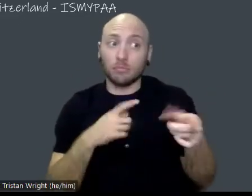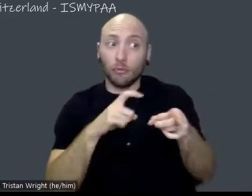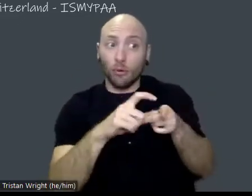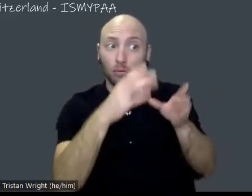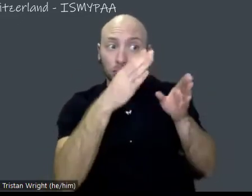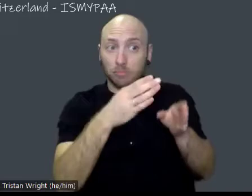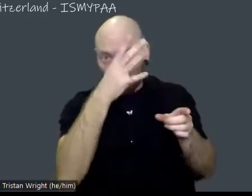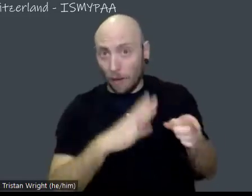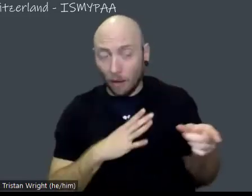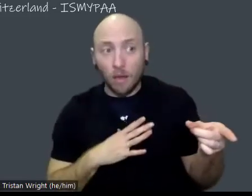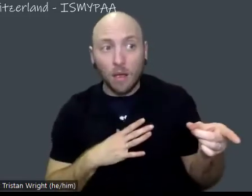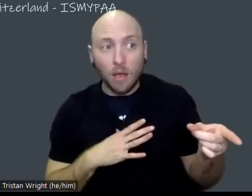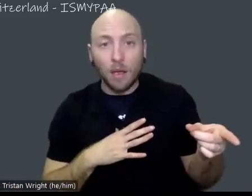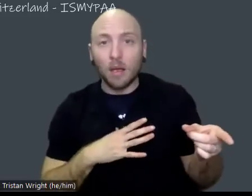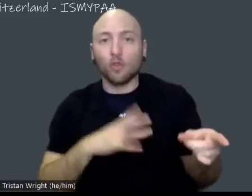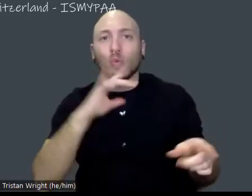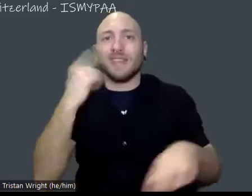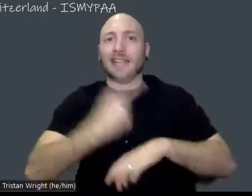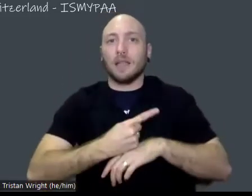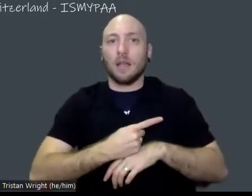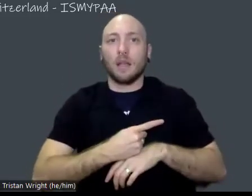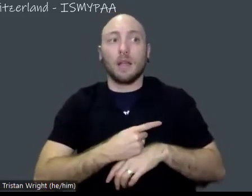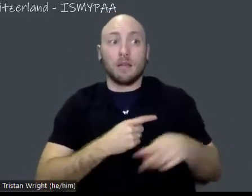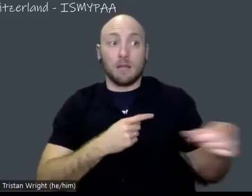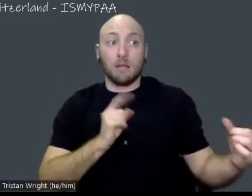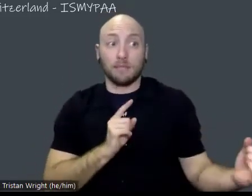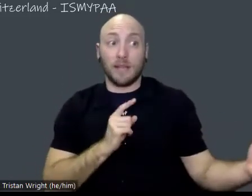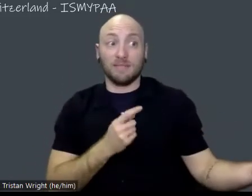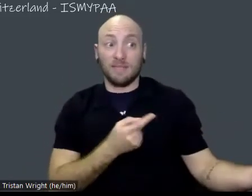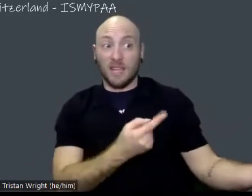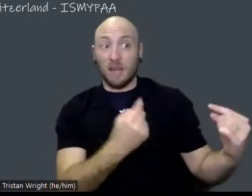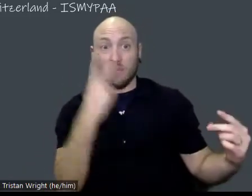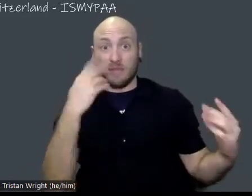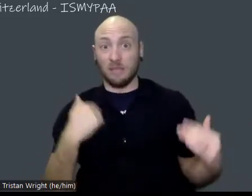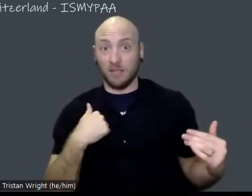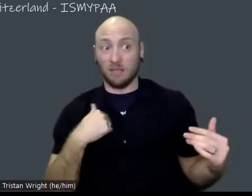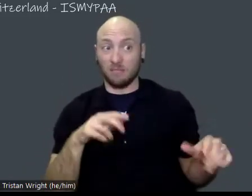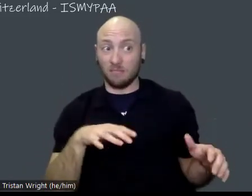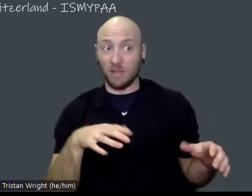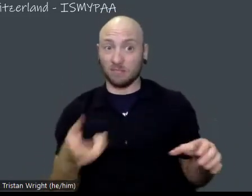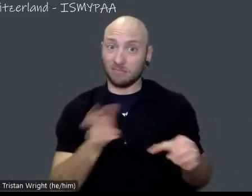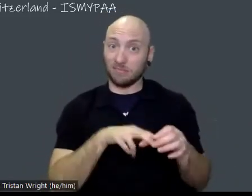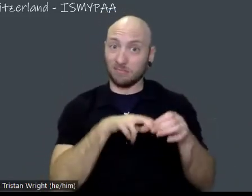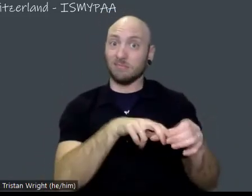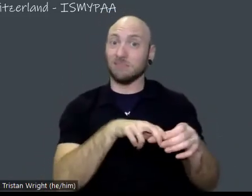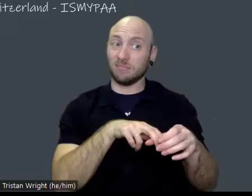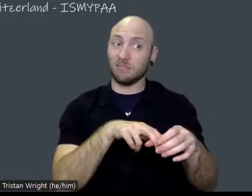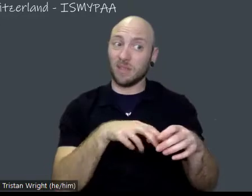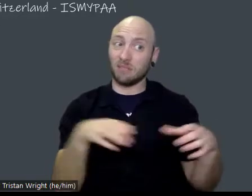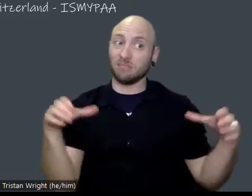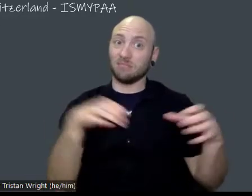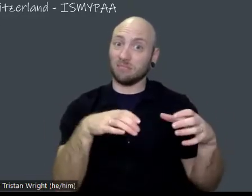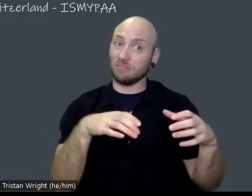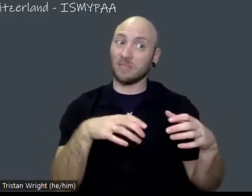and the very same day in the afternoon, he came, he picked me up, and with him I started doing the step works. And I remember he told